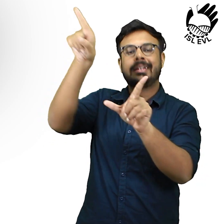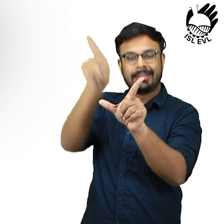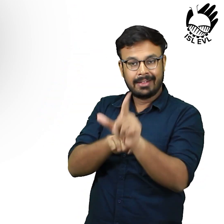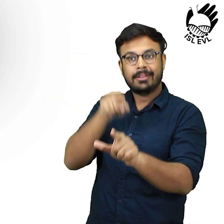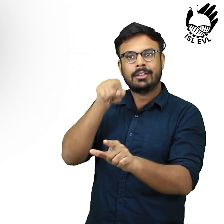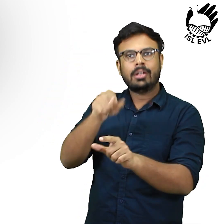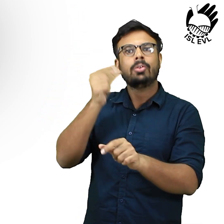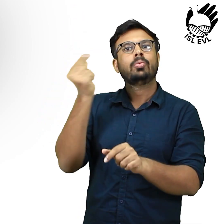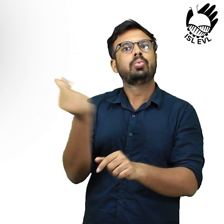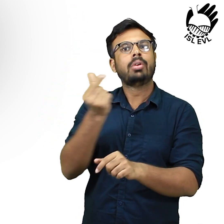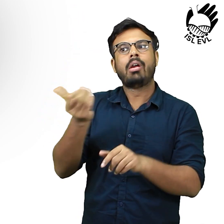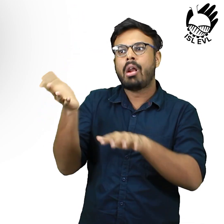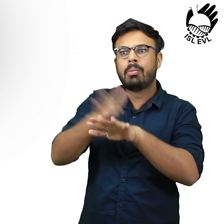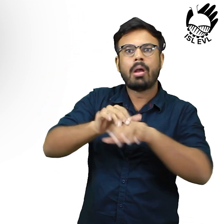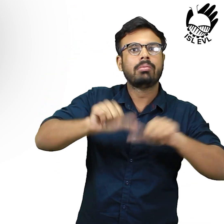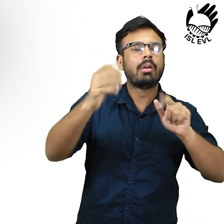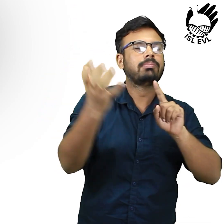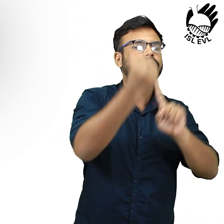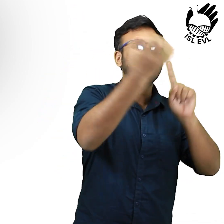in 1915.